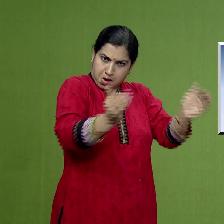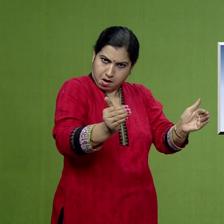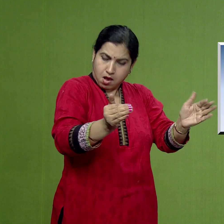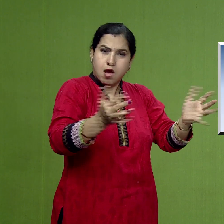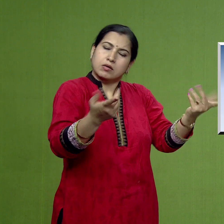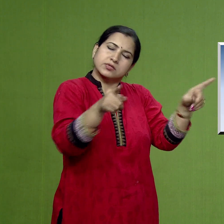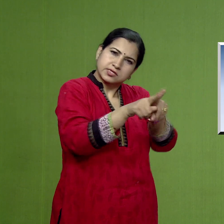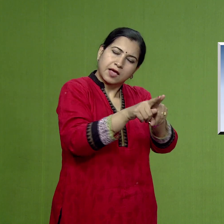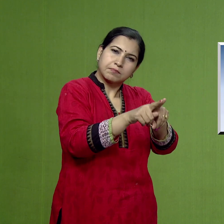likewise.